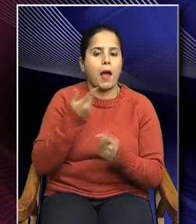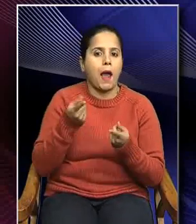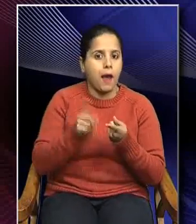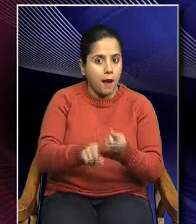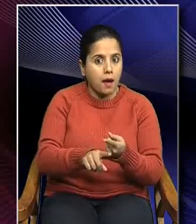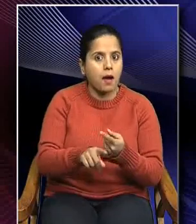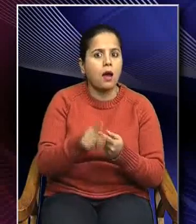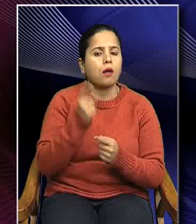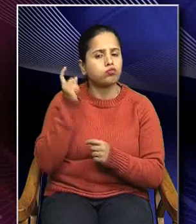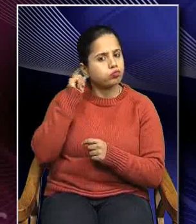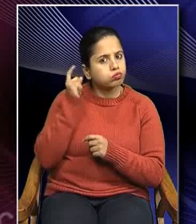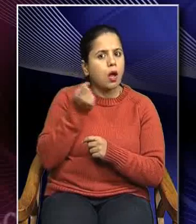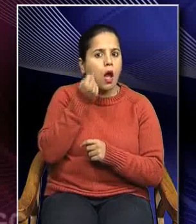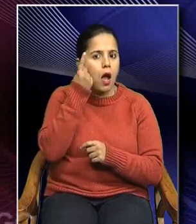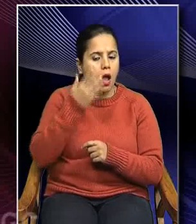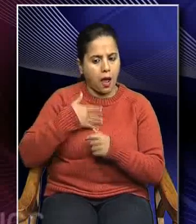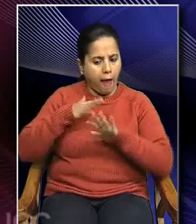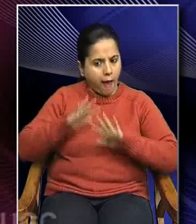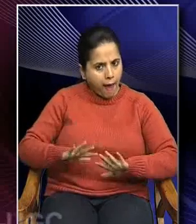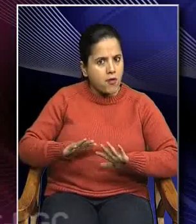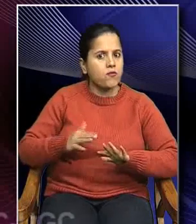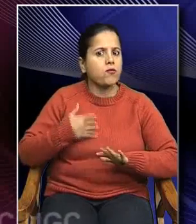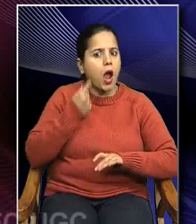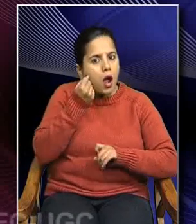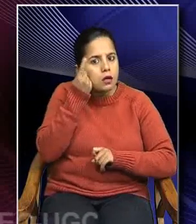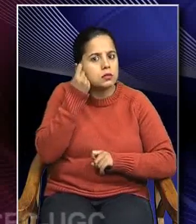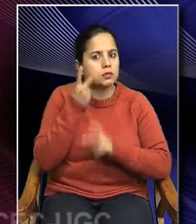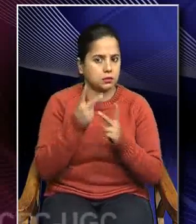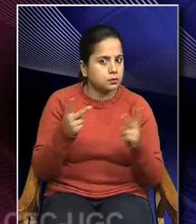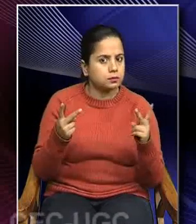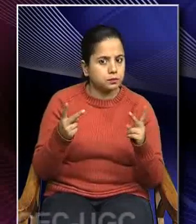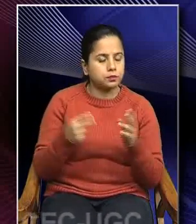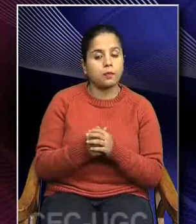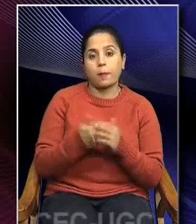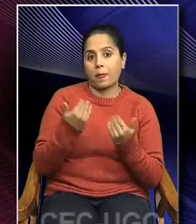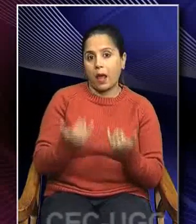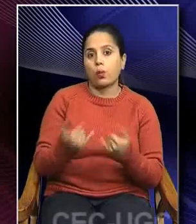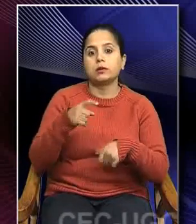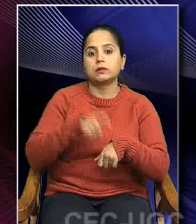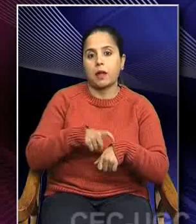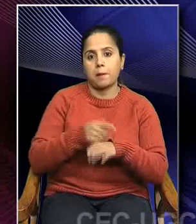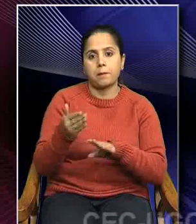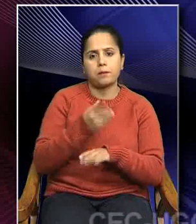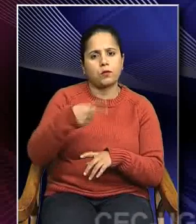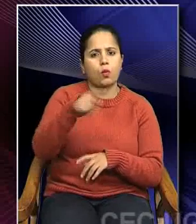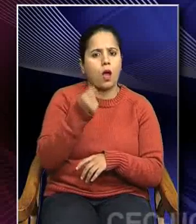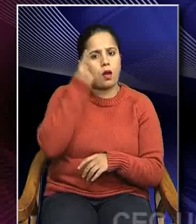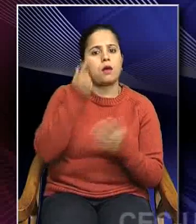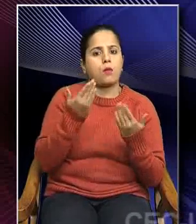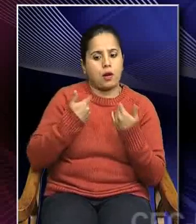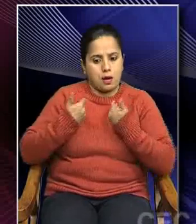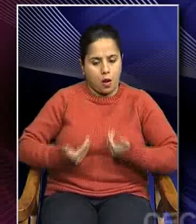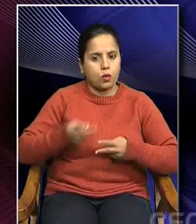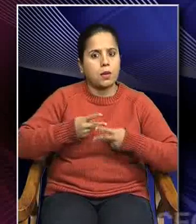make sense of our existence. So, in the present times, we can make sense of our existence